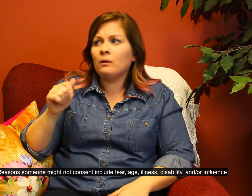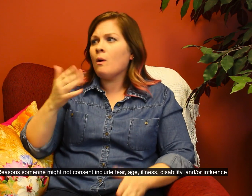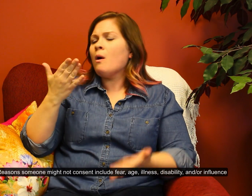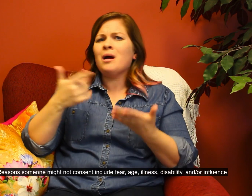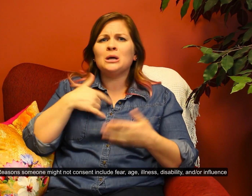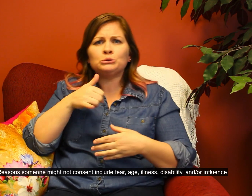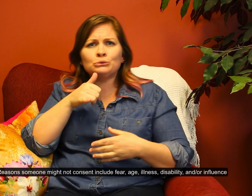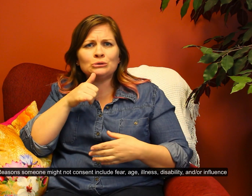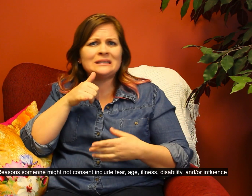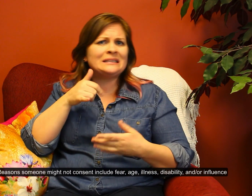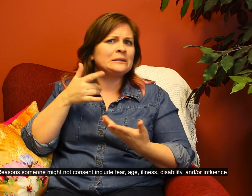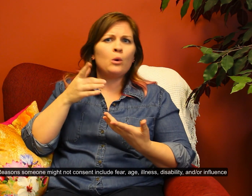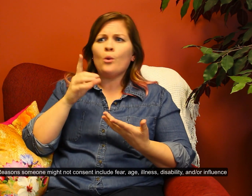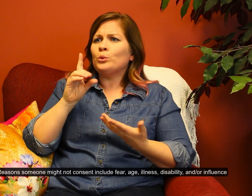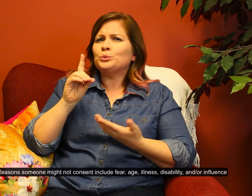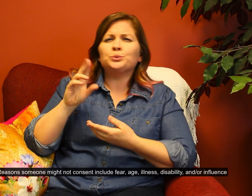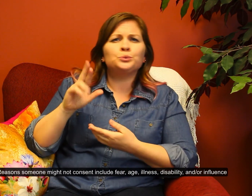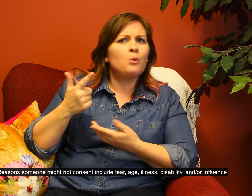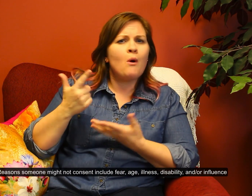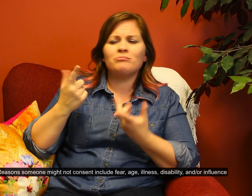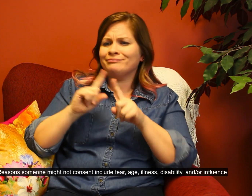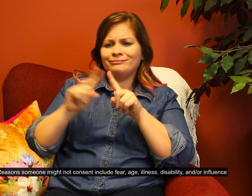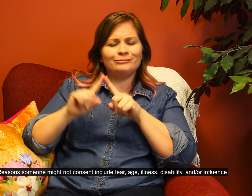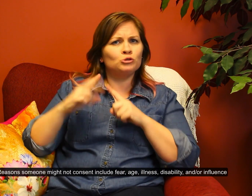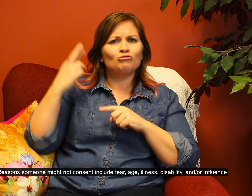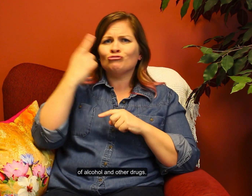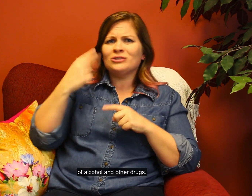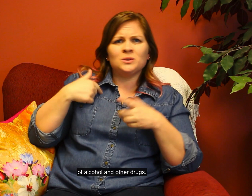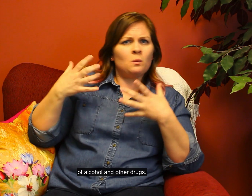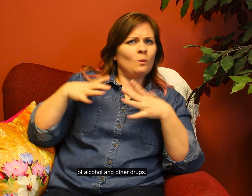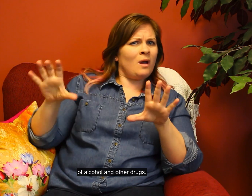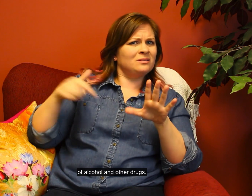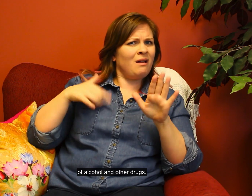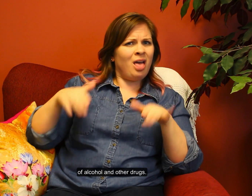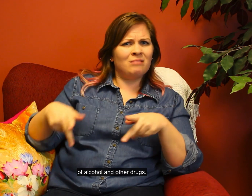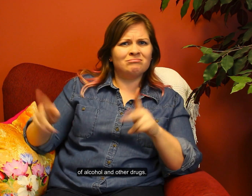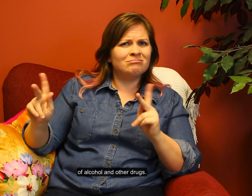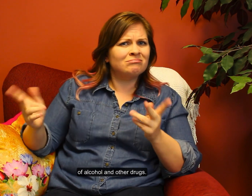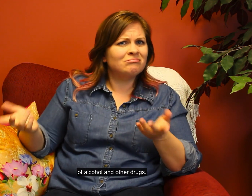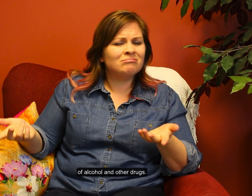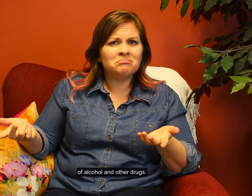illness, disability, and/or influence of alcohol and other drugs.